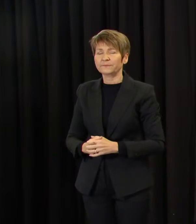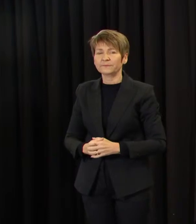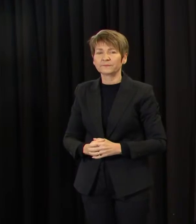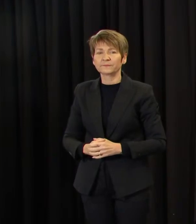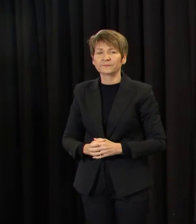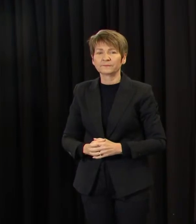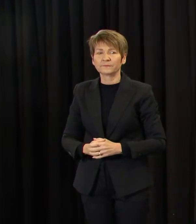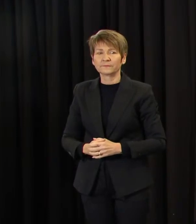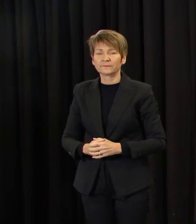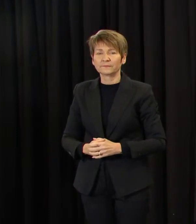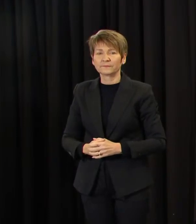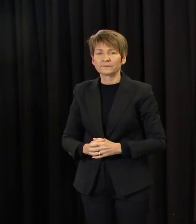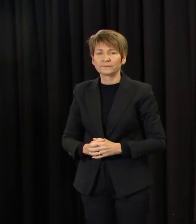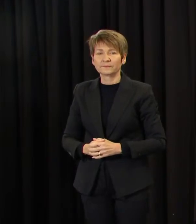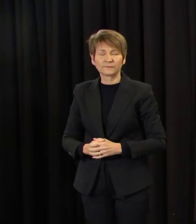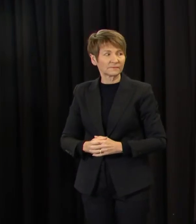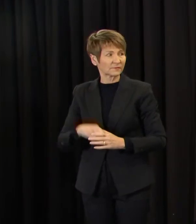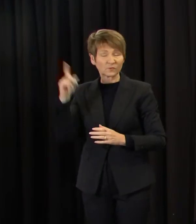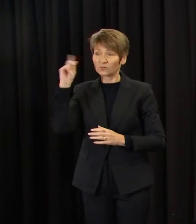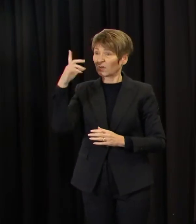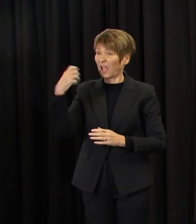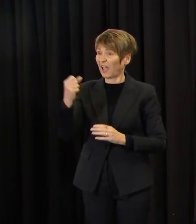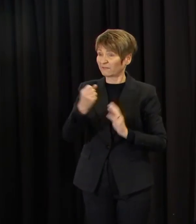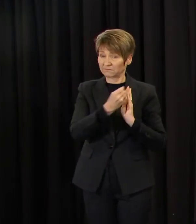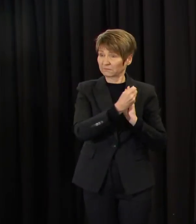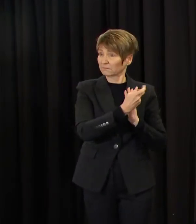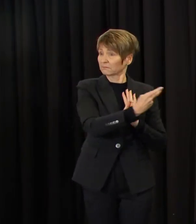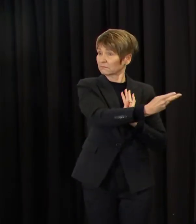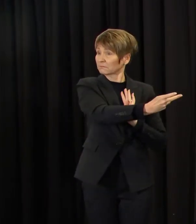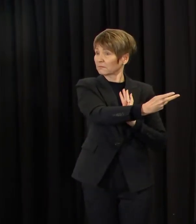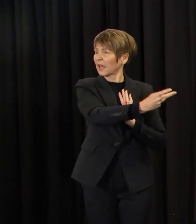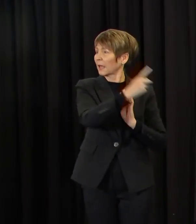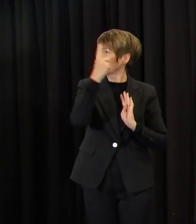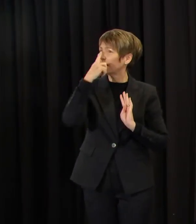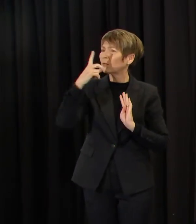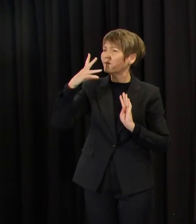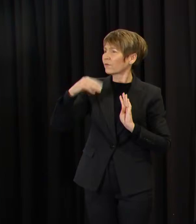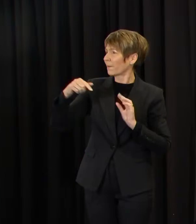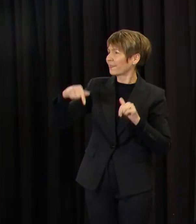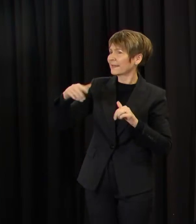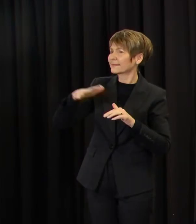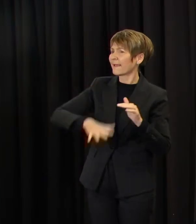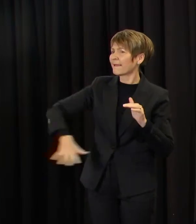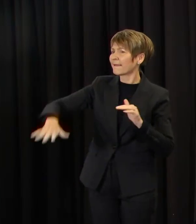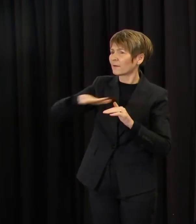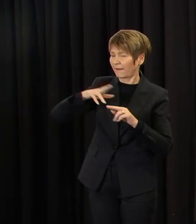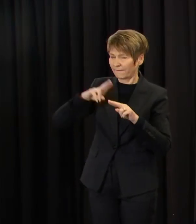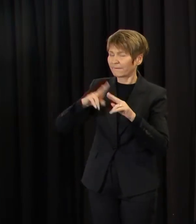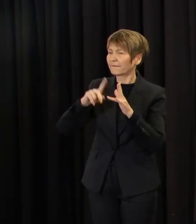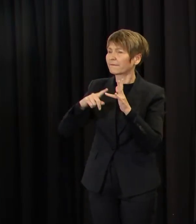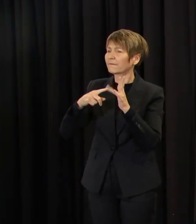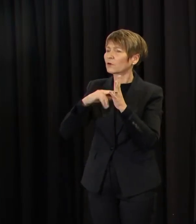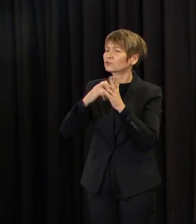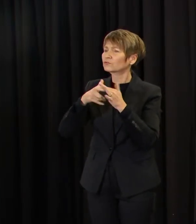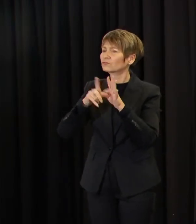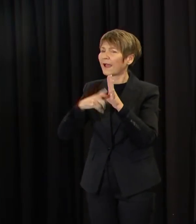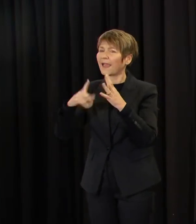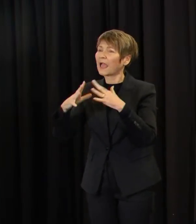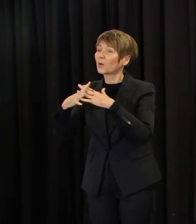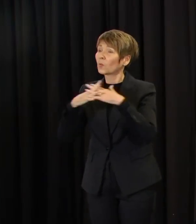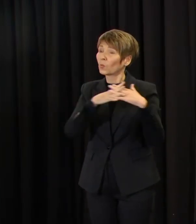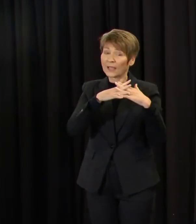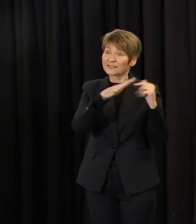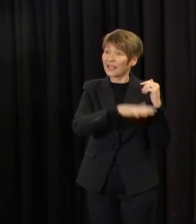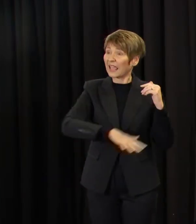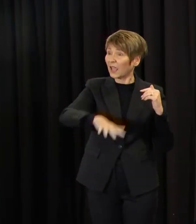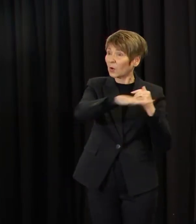number of very prominent community leaders, and I want to thank them for being here with us today and for the work that they do every day